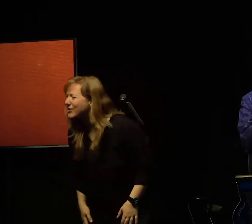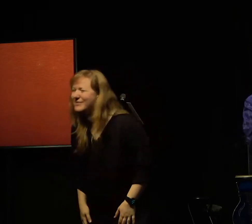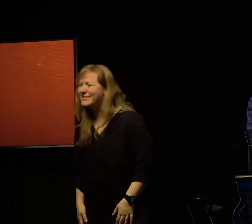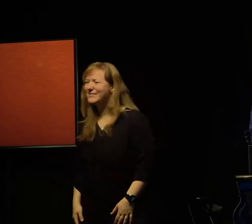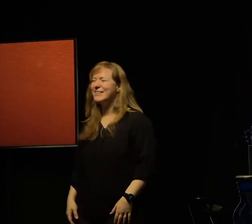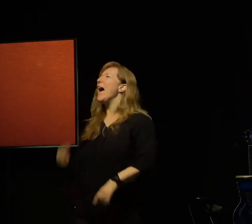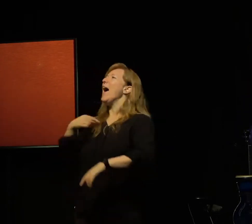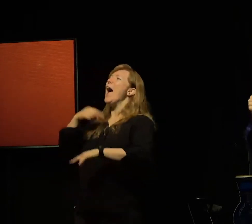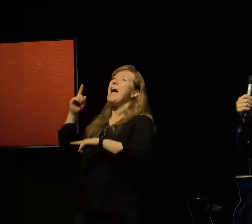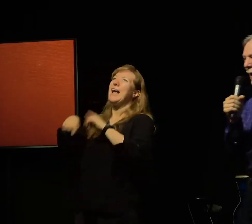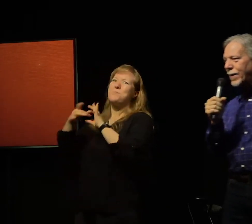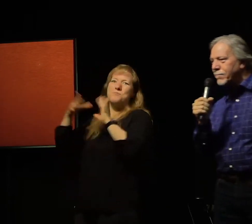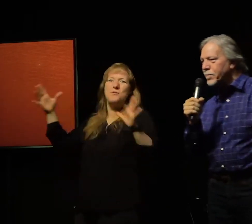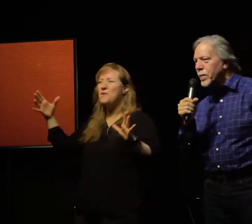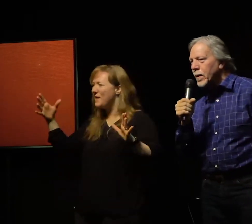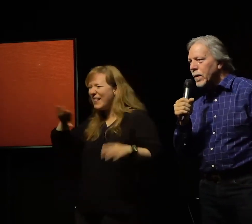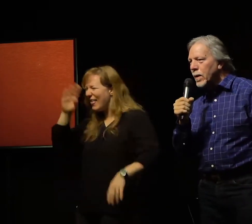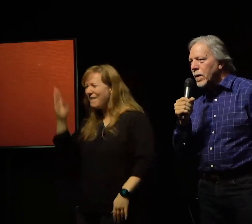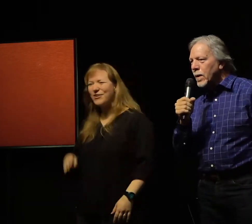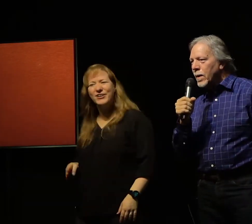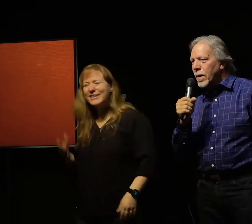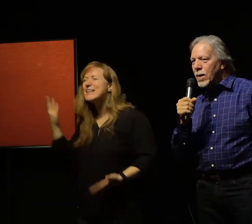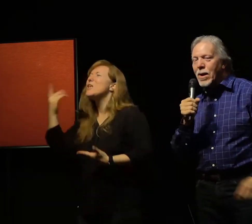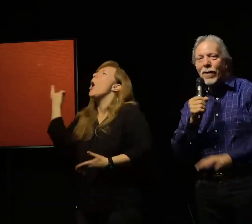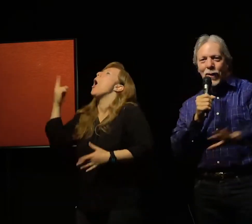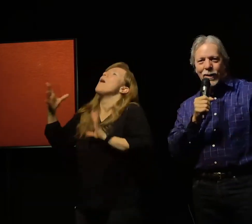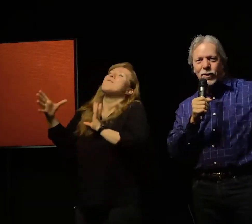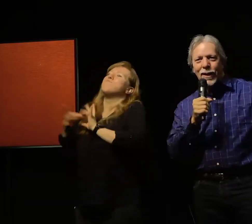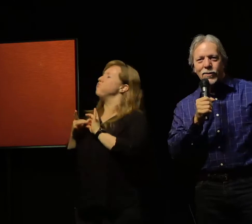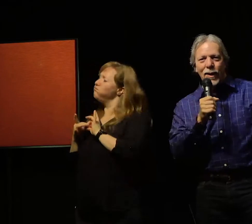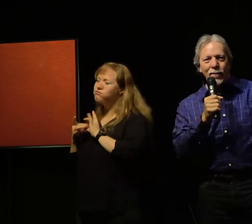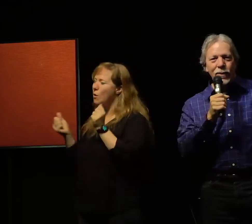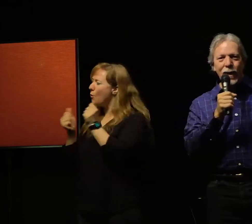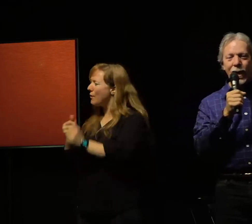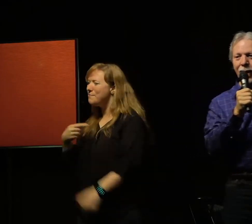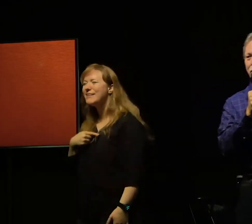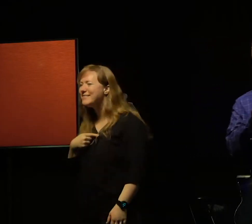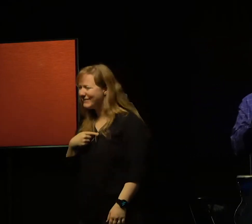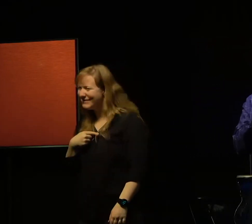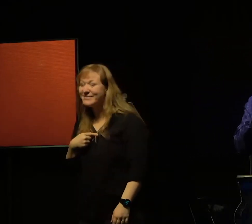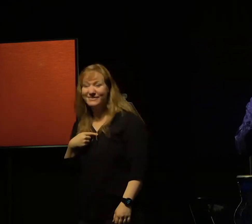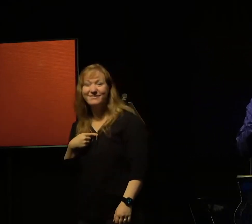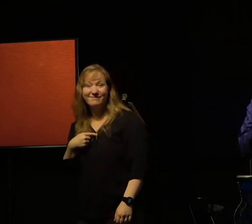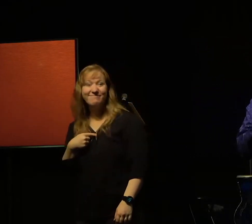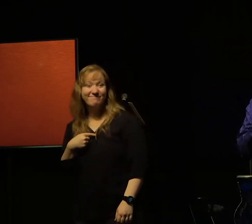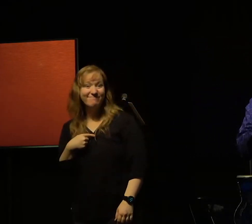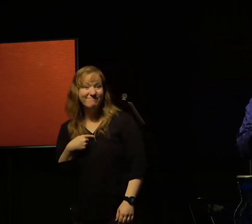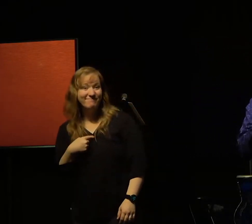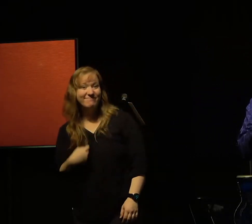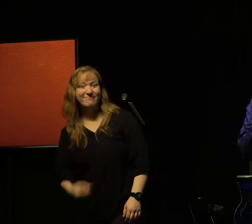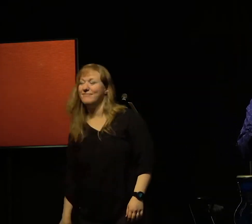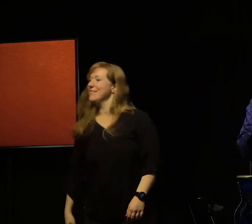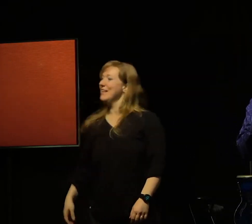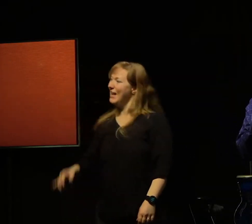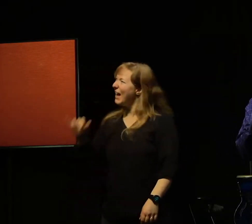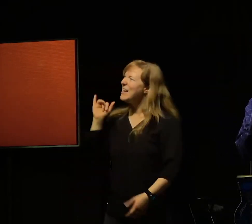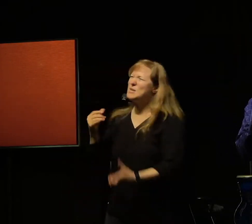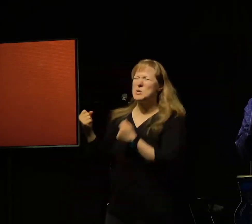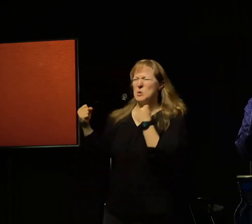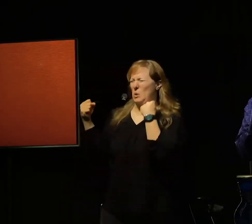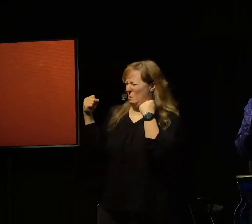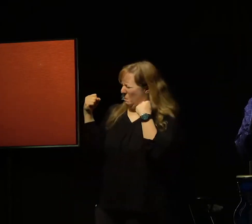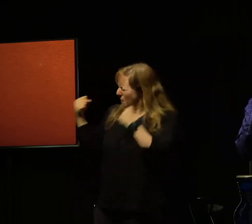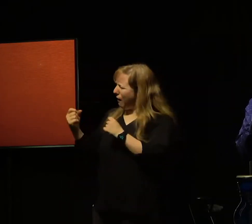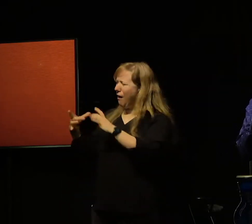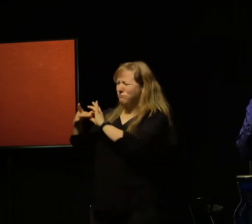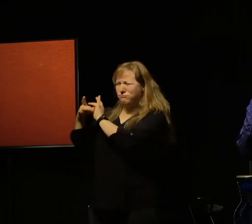out of my hand, is what he said, isn't it? Nothing can take us out of his hand. That's a bond.